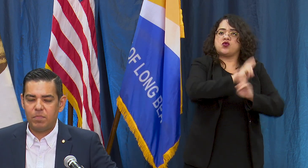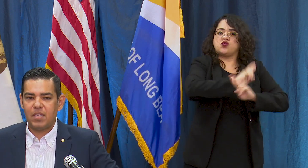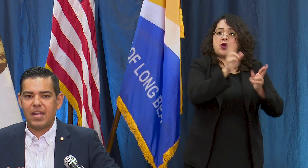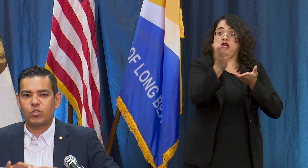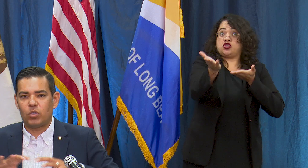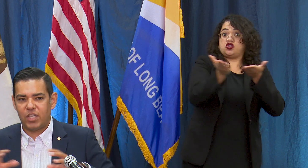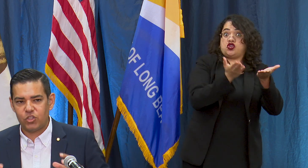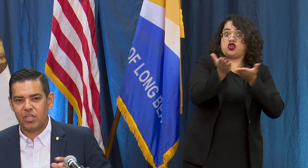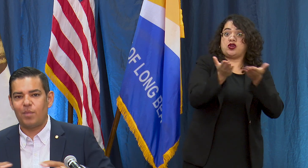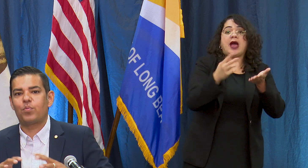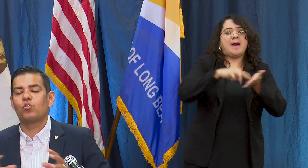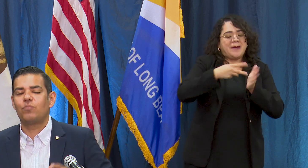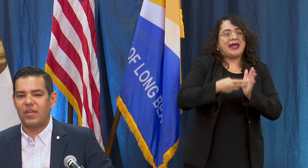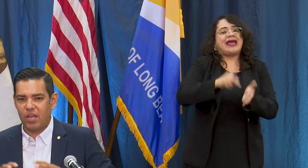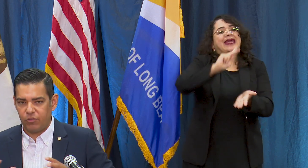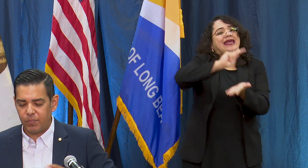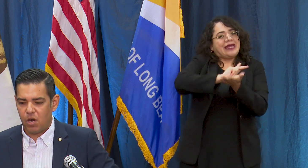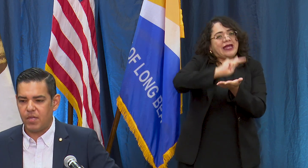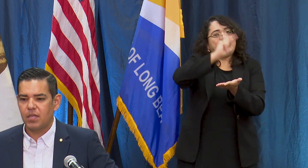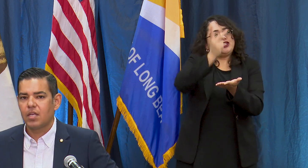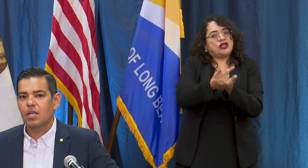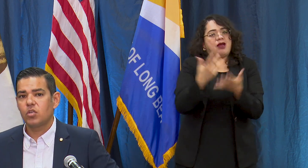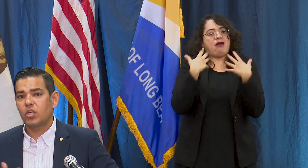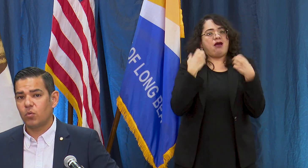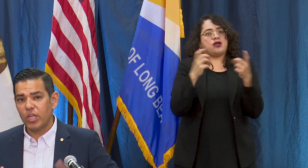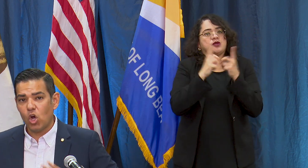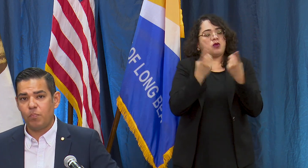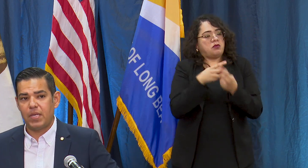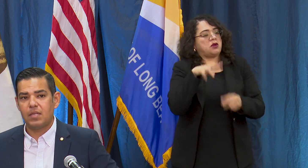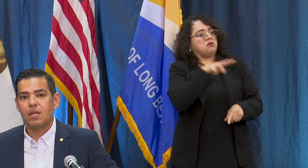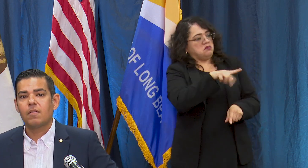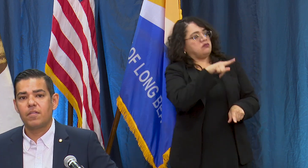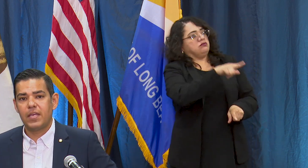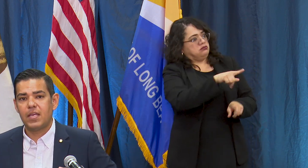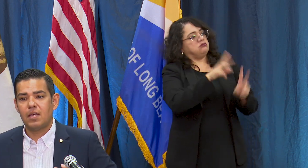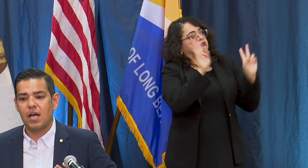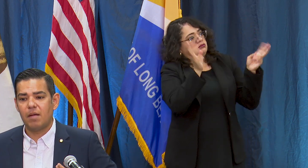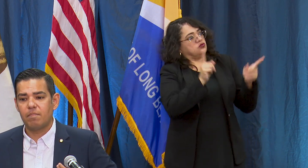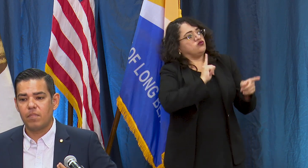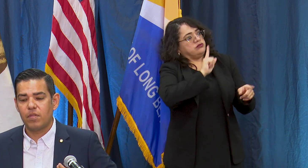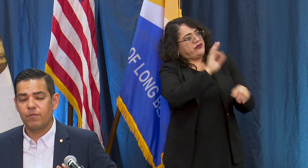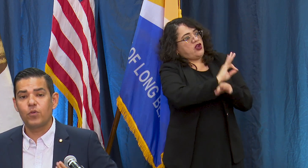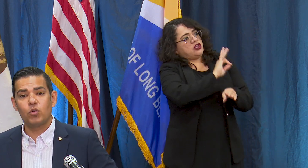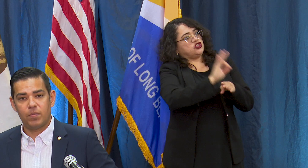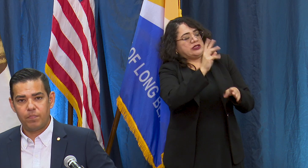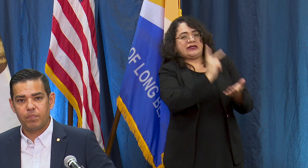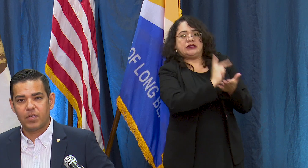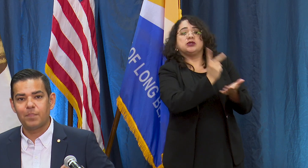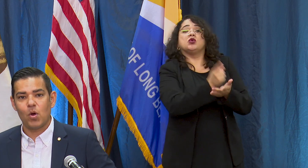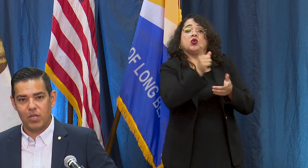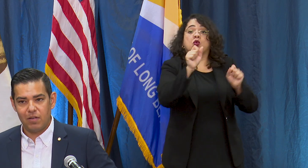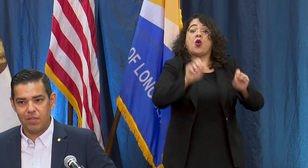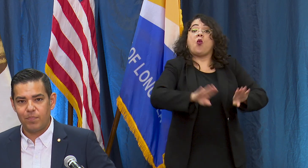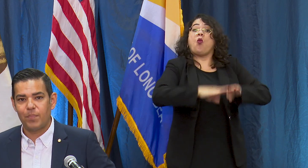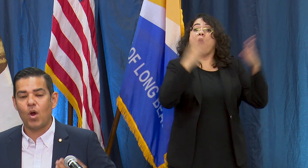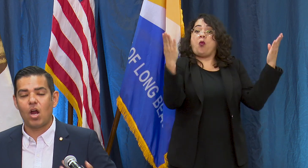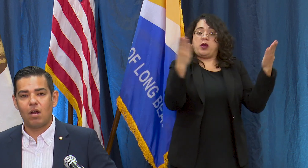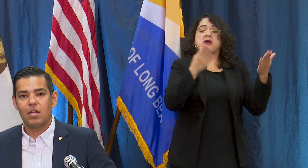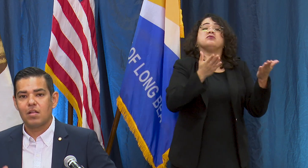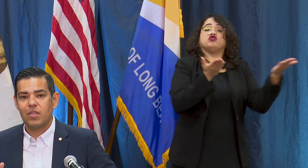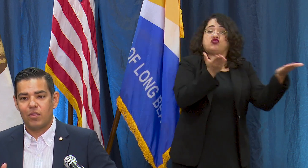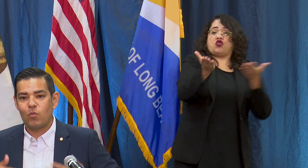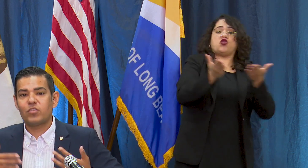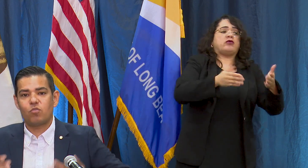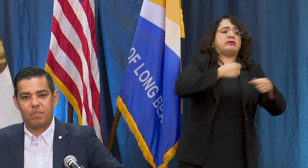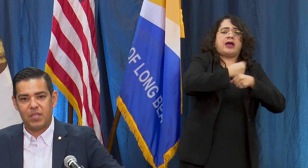and we mean an actual kitchen approved by the health department, you can reopen the food component, the